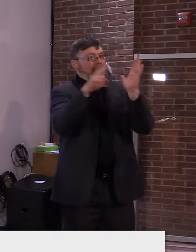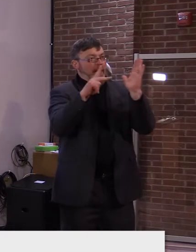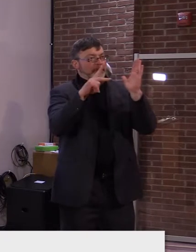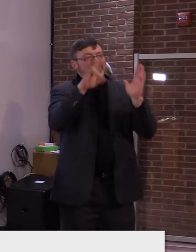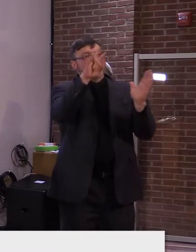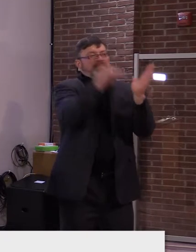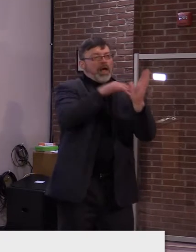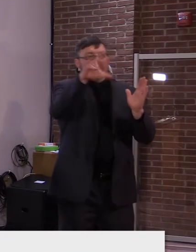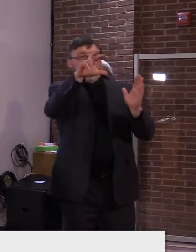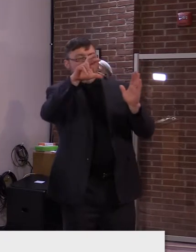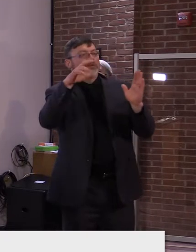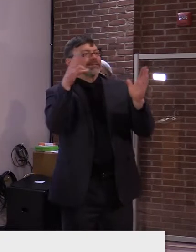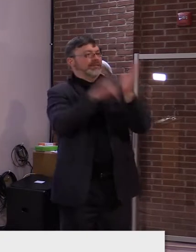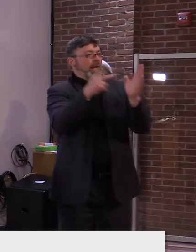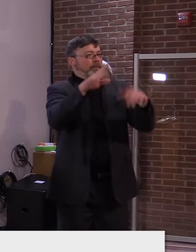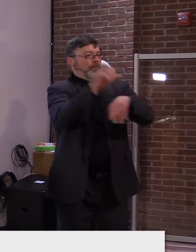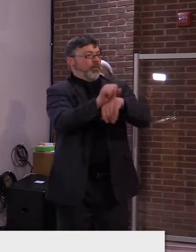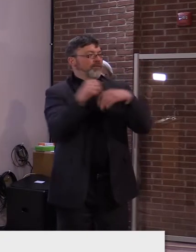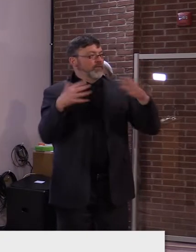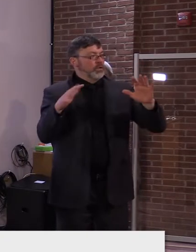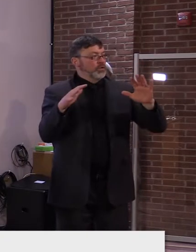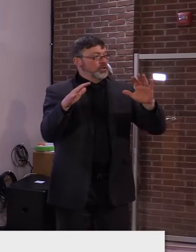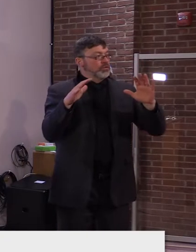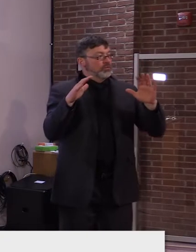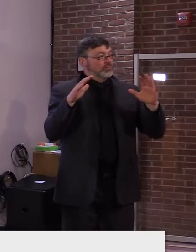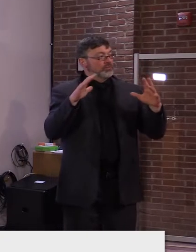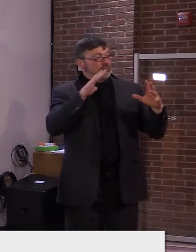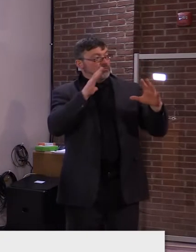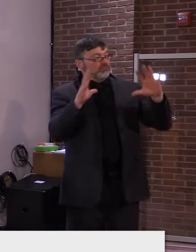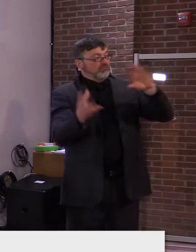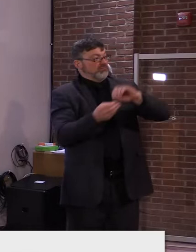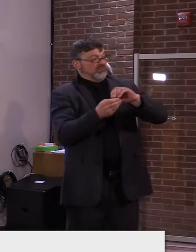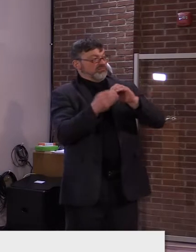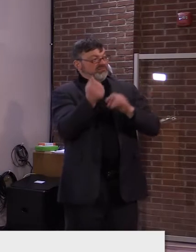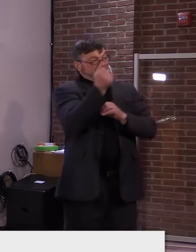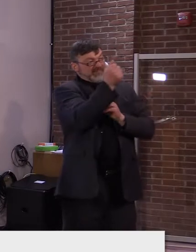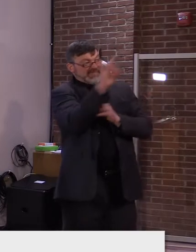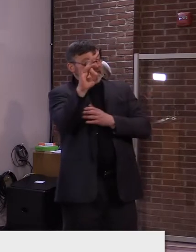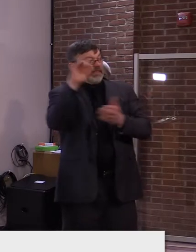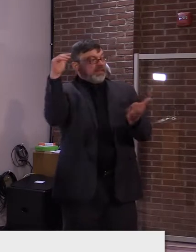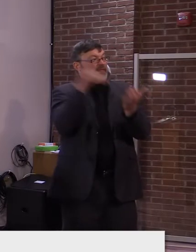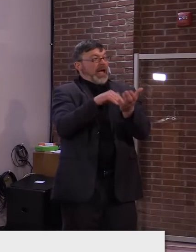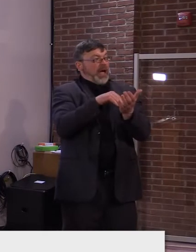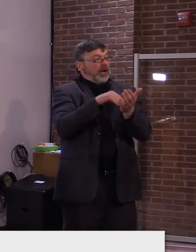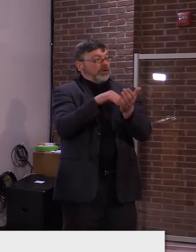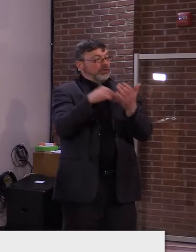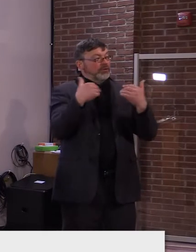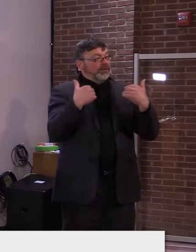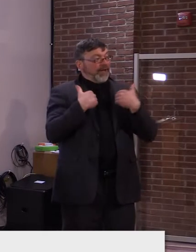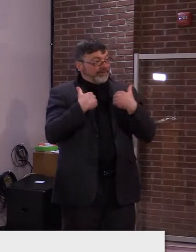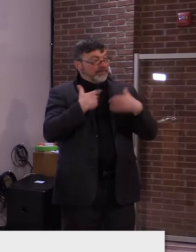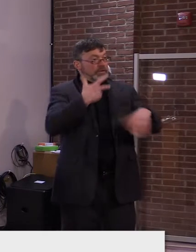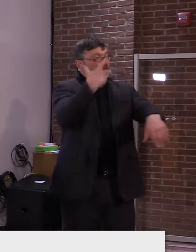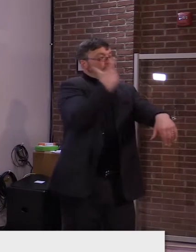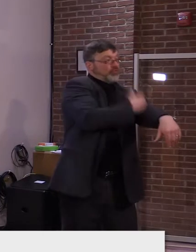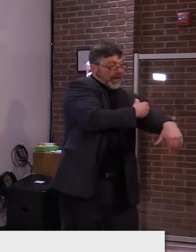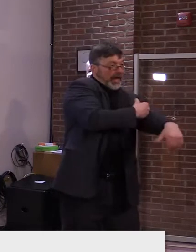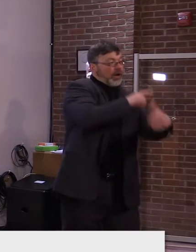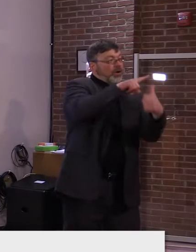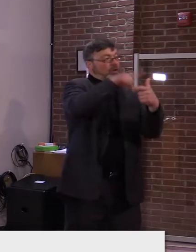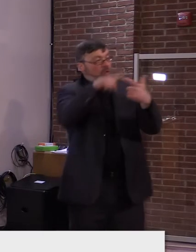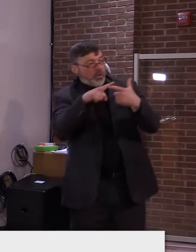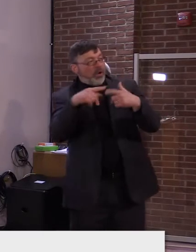18,300 educators and eligible child care providers have received a first dose or have made an appointment